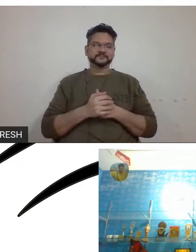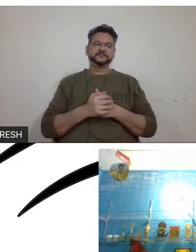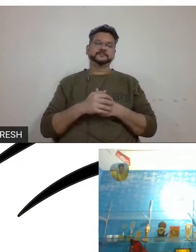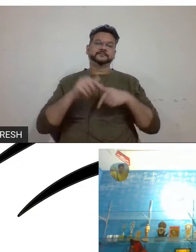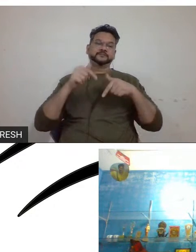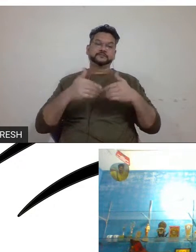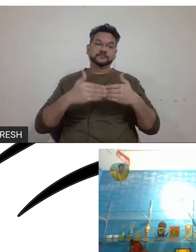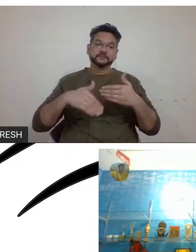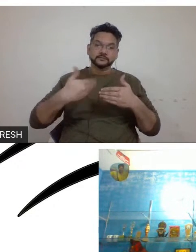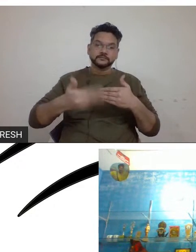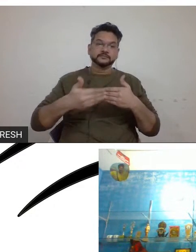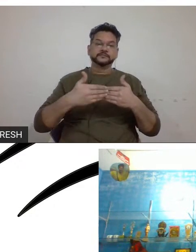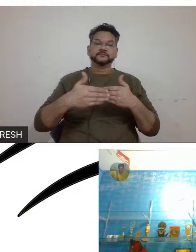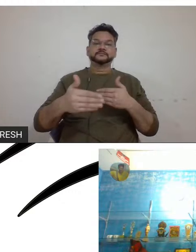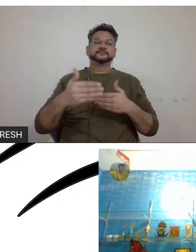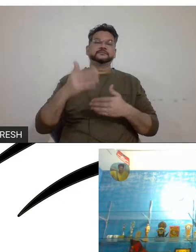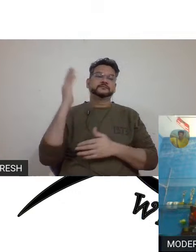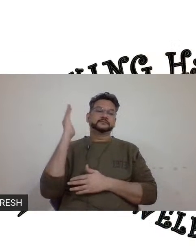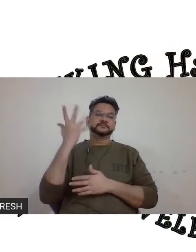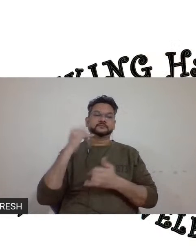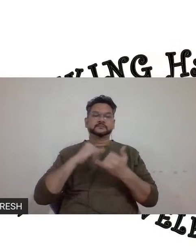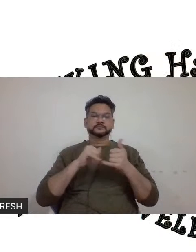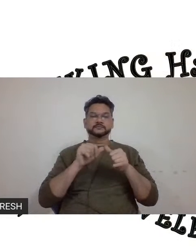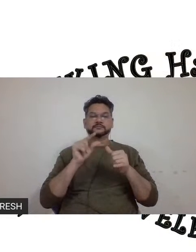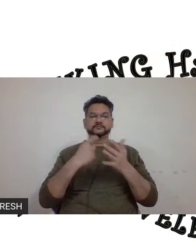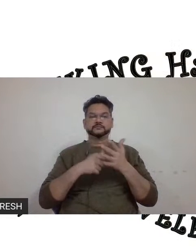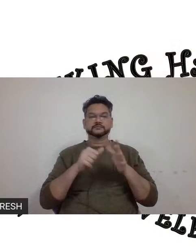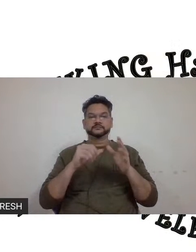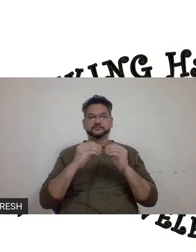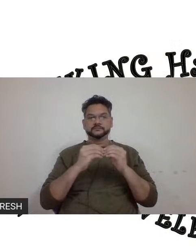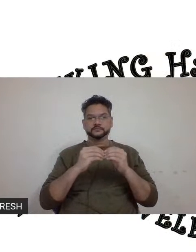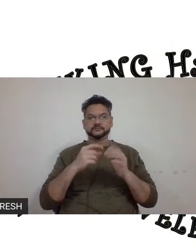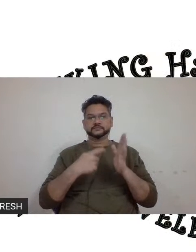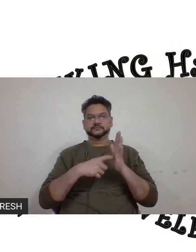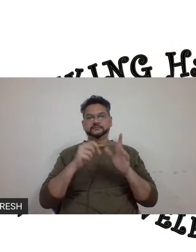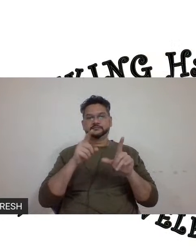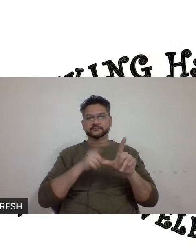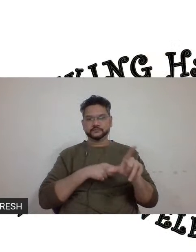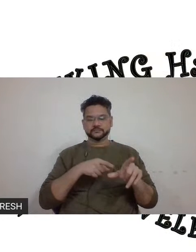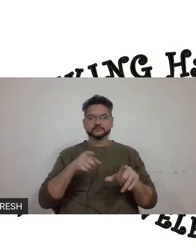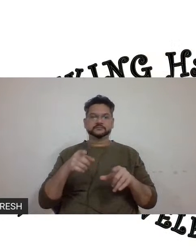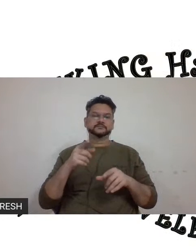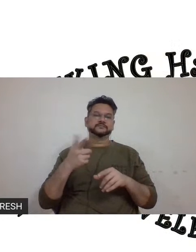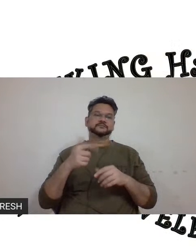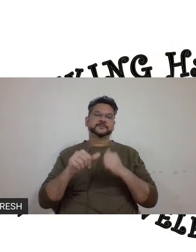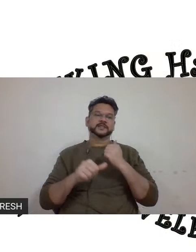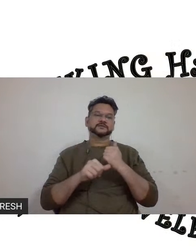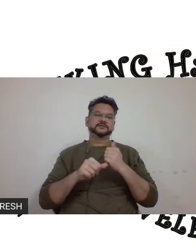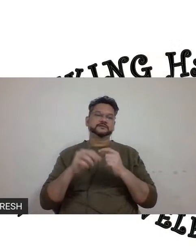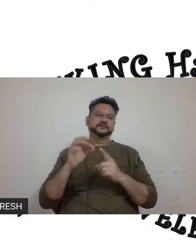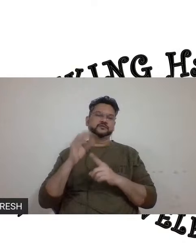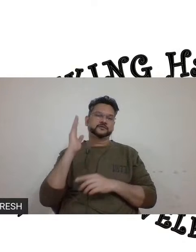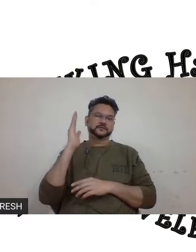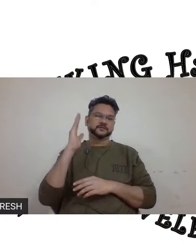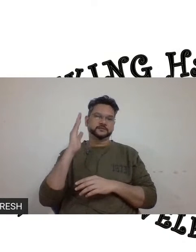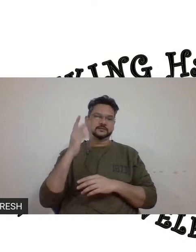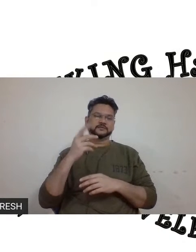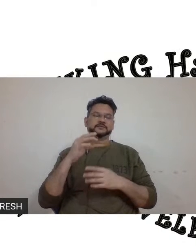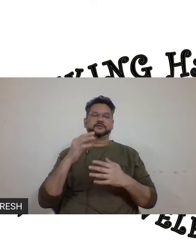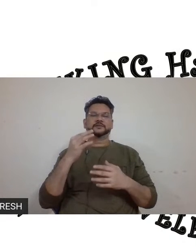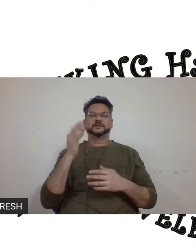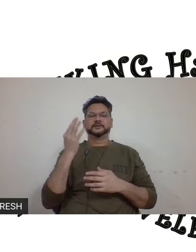our next speaker, Saurabh Roy. Sir is working as Assistant Professor, Special Education Visual